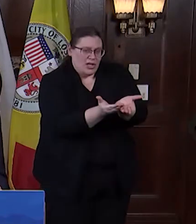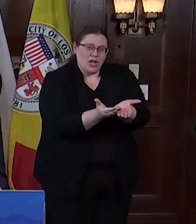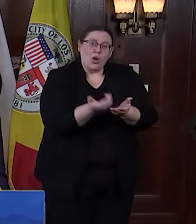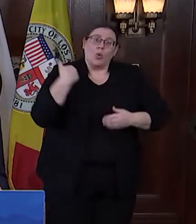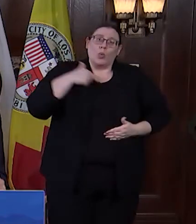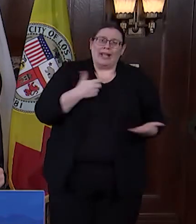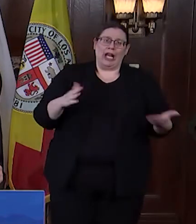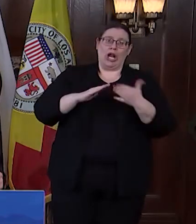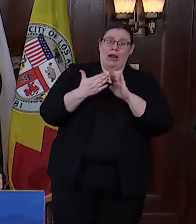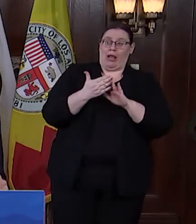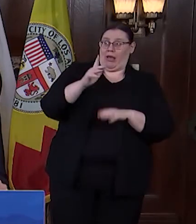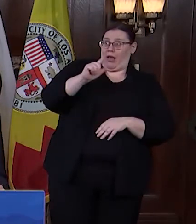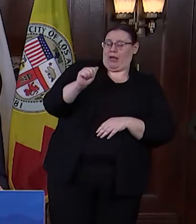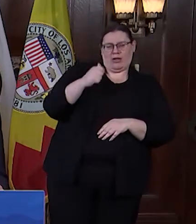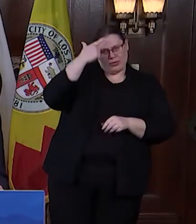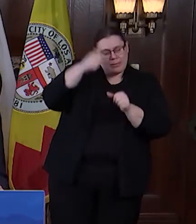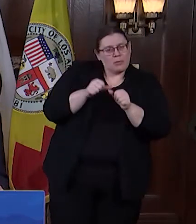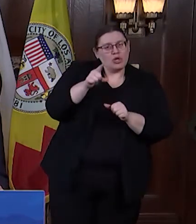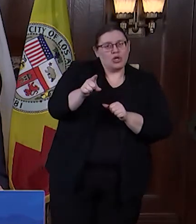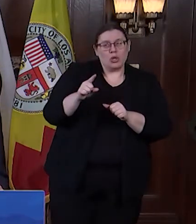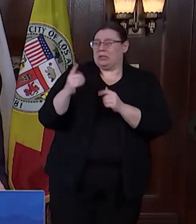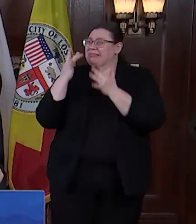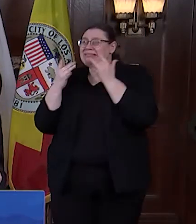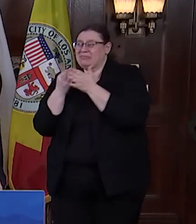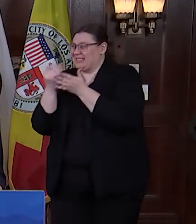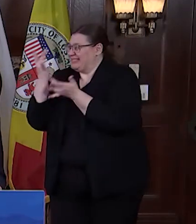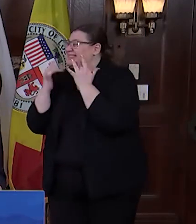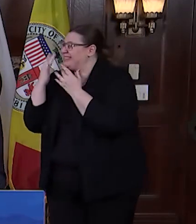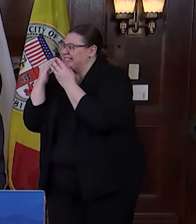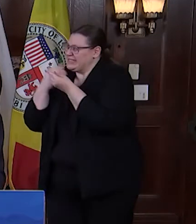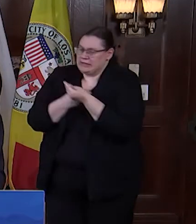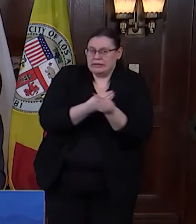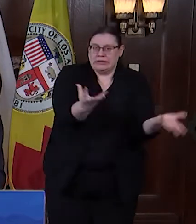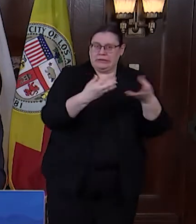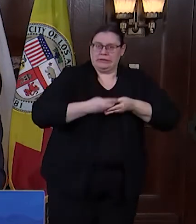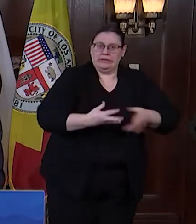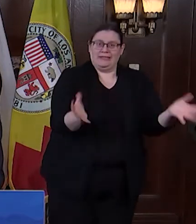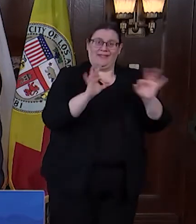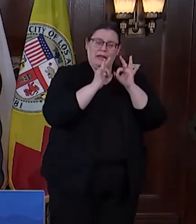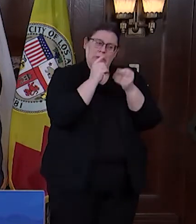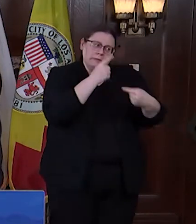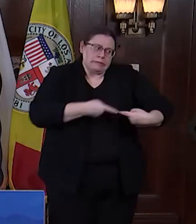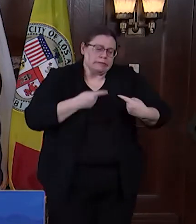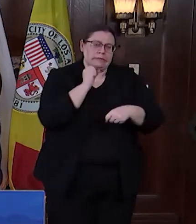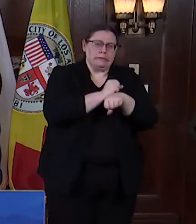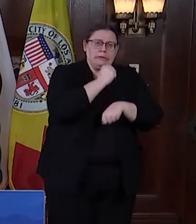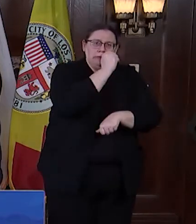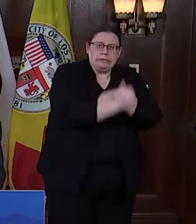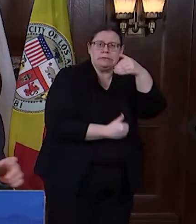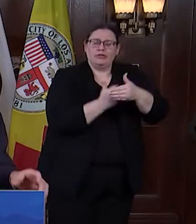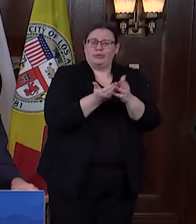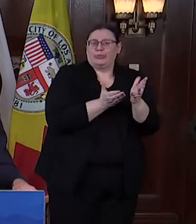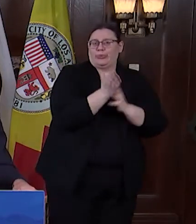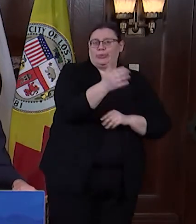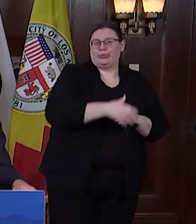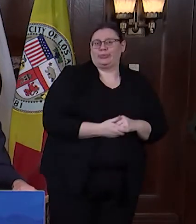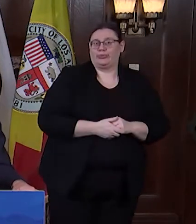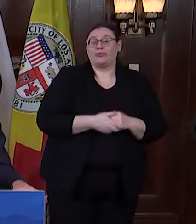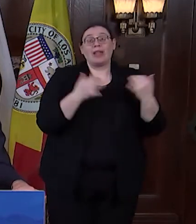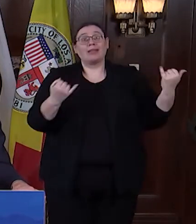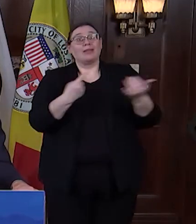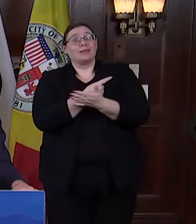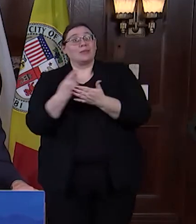will stretch for every last penny we can help working families to get through this tough moment. This week was also